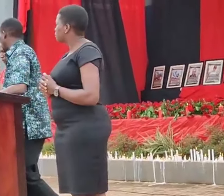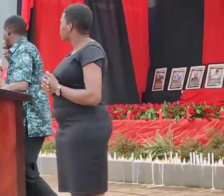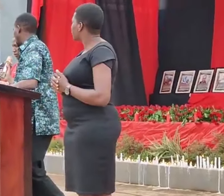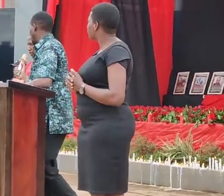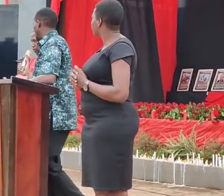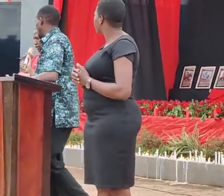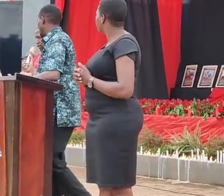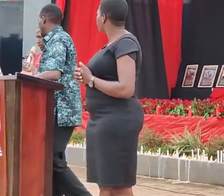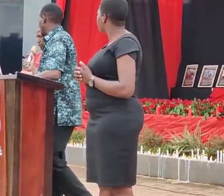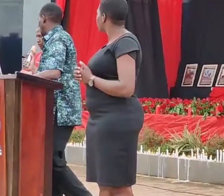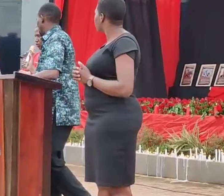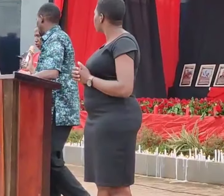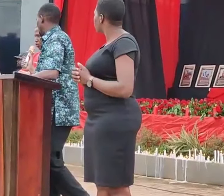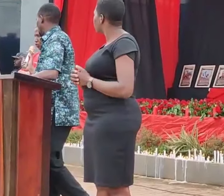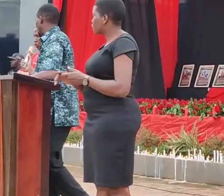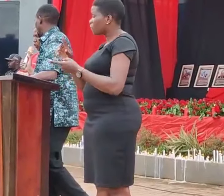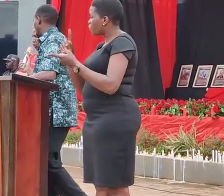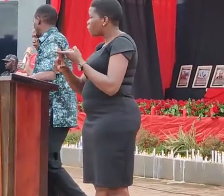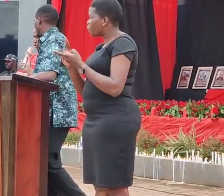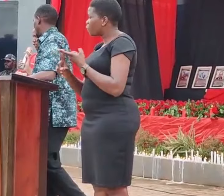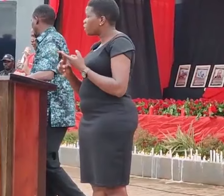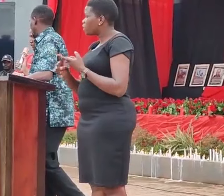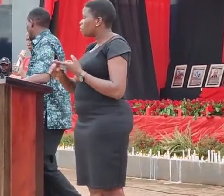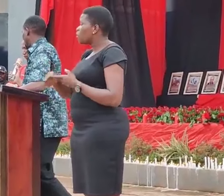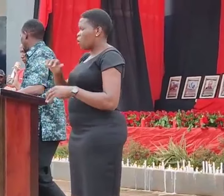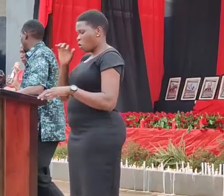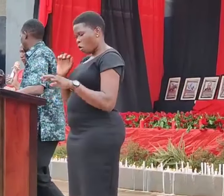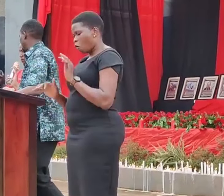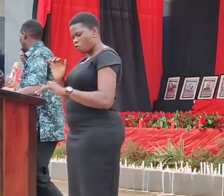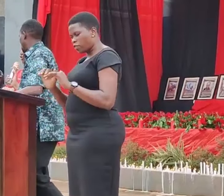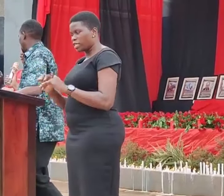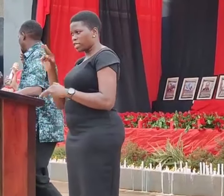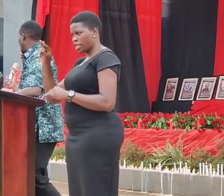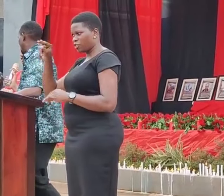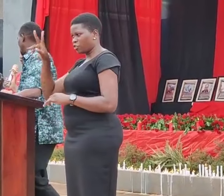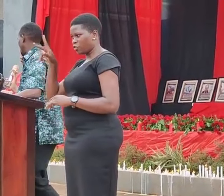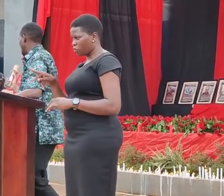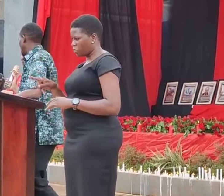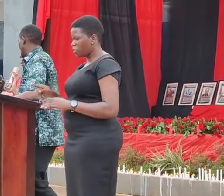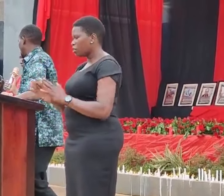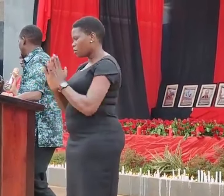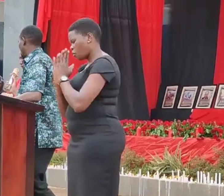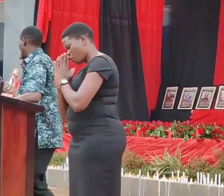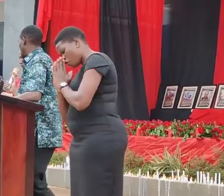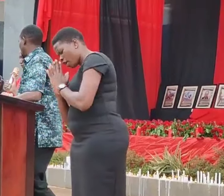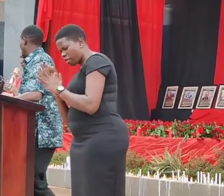so twasogera ku ofiisi zaffe